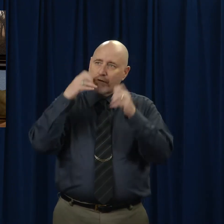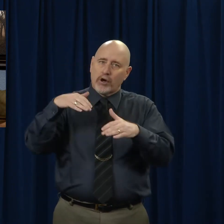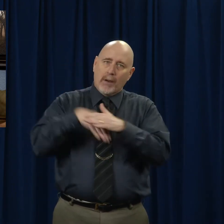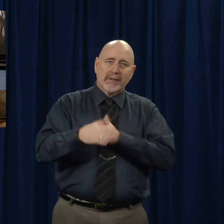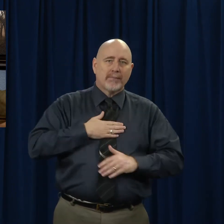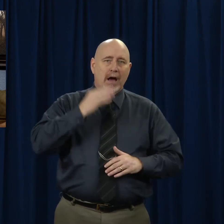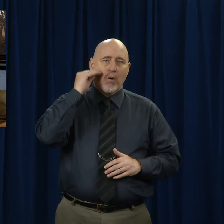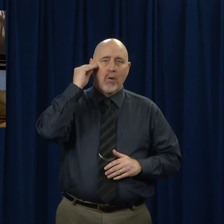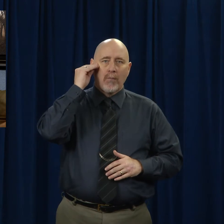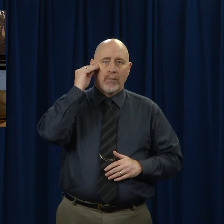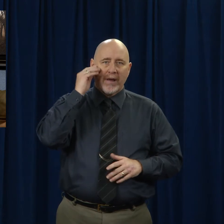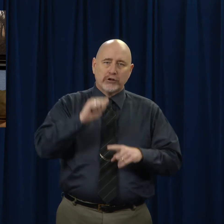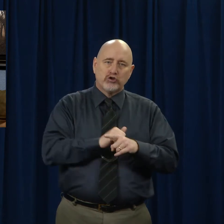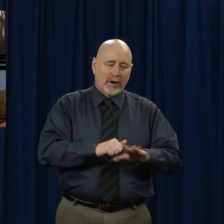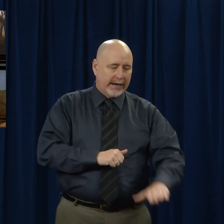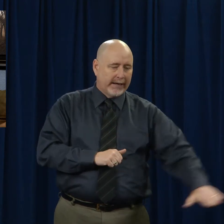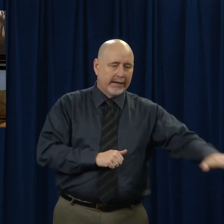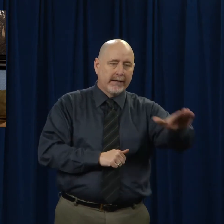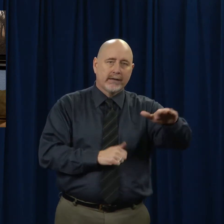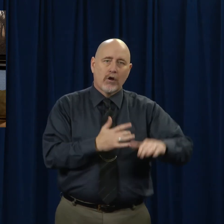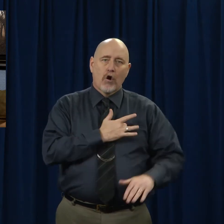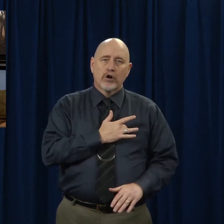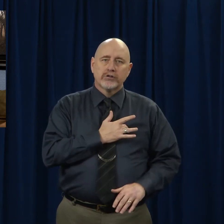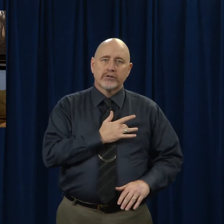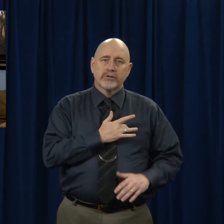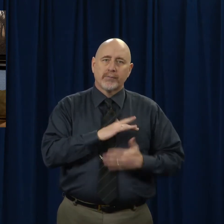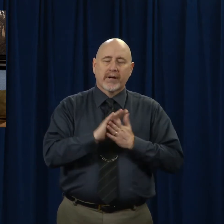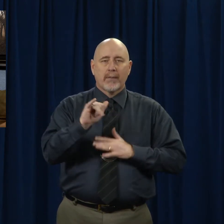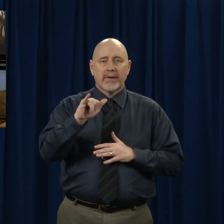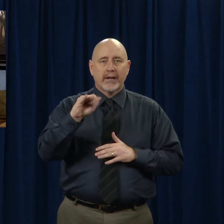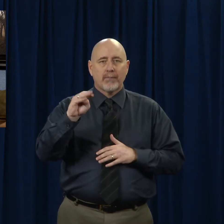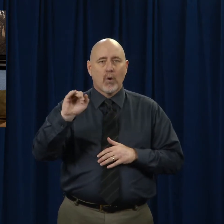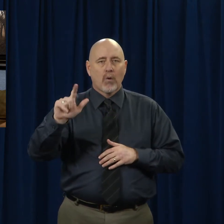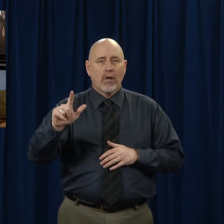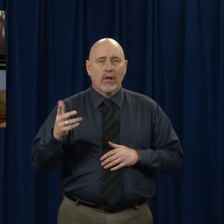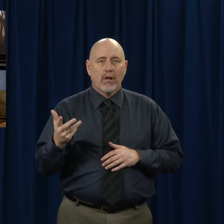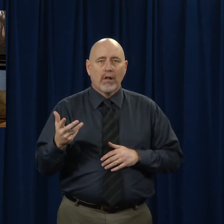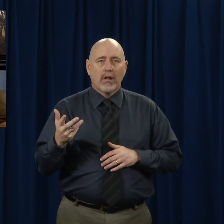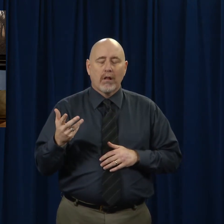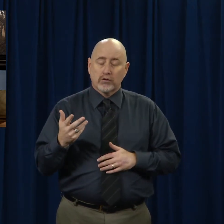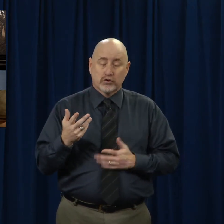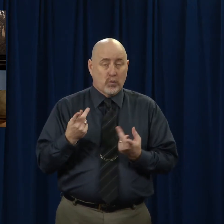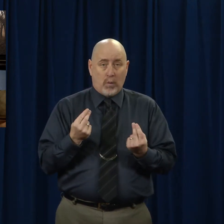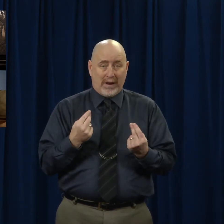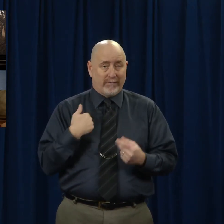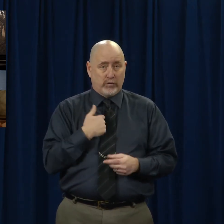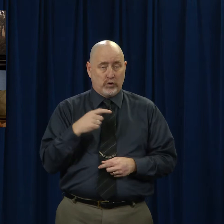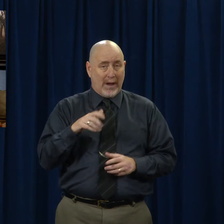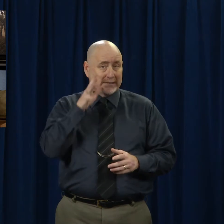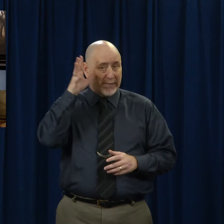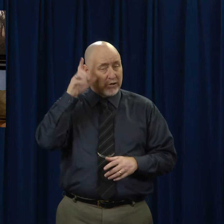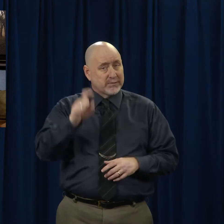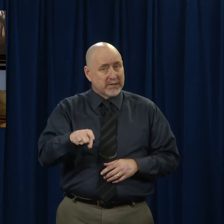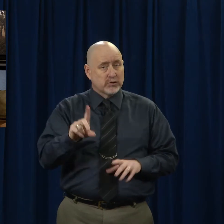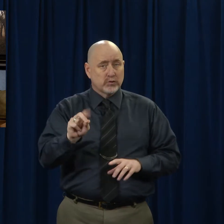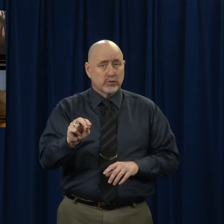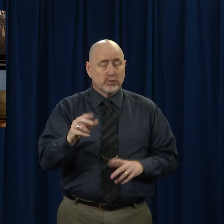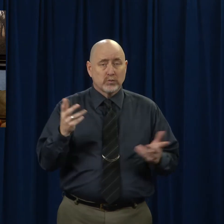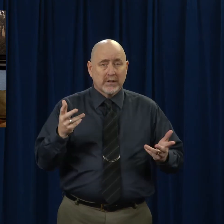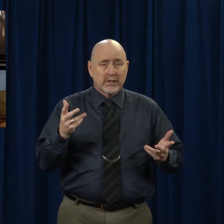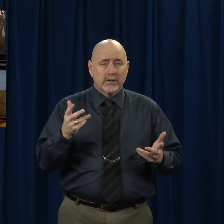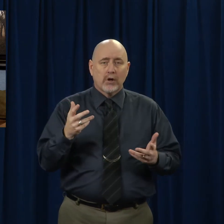come into my house and train the hearts of my children to be immoral. And so what we've got to do as parents is